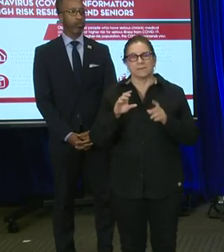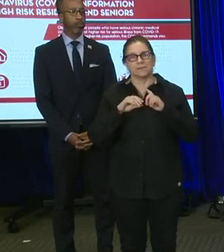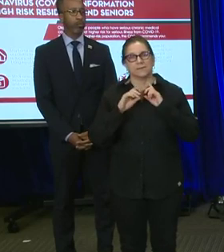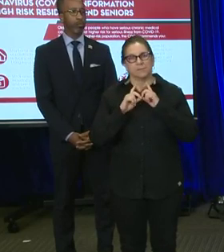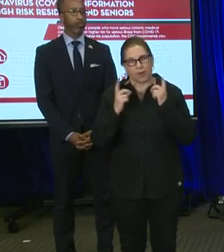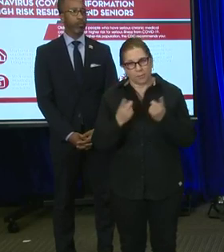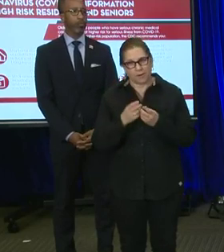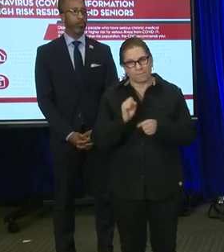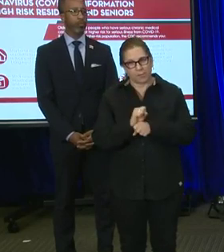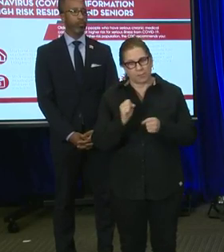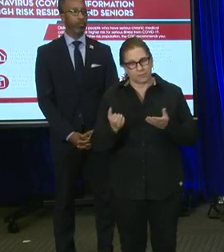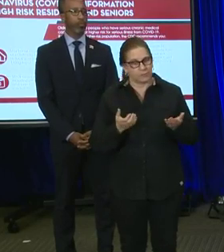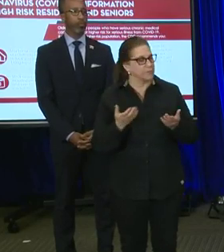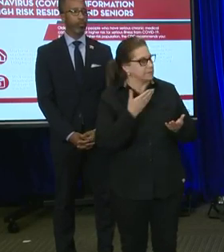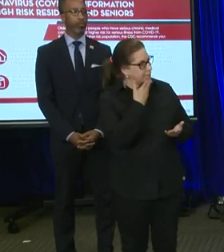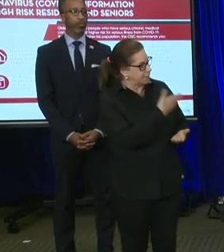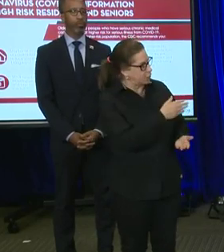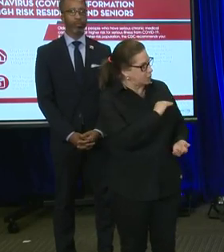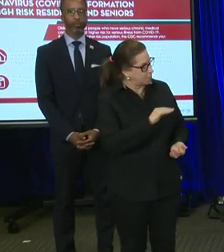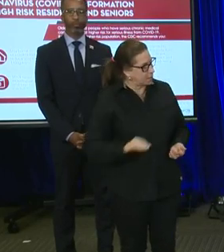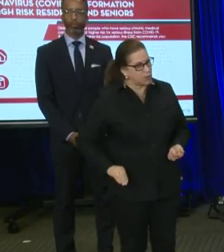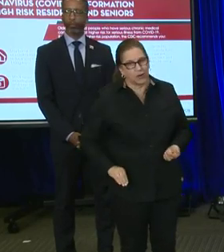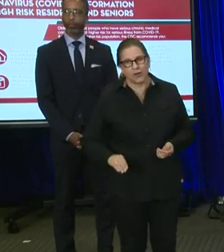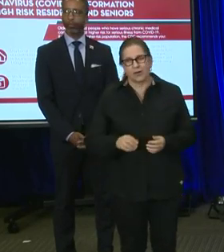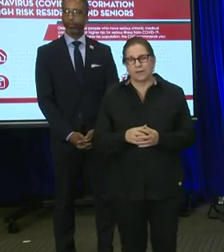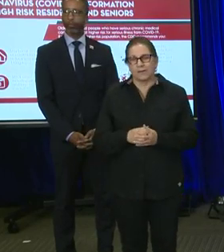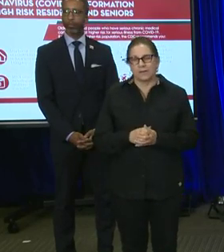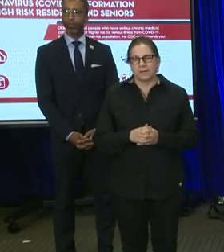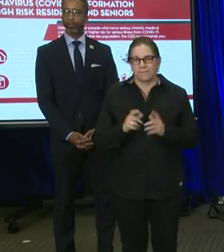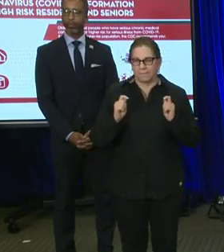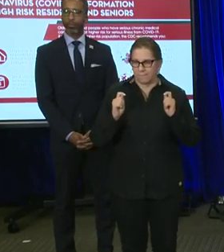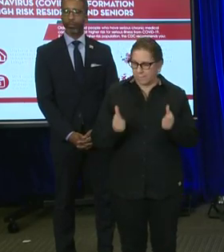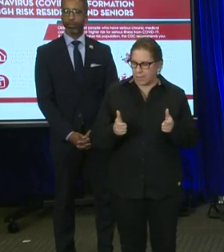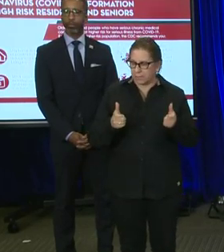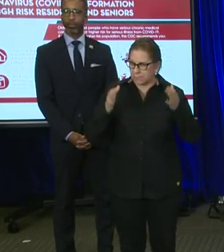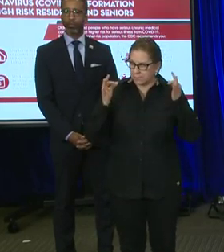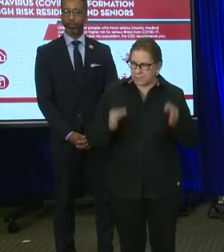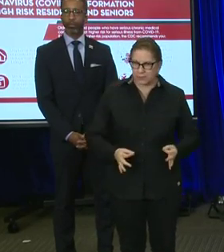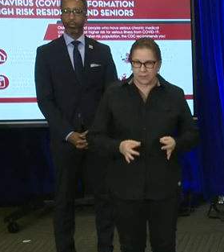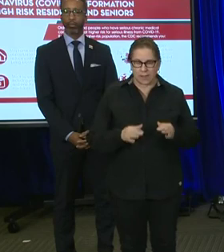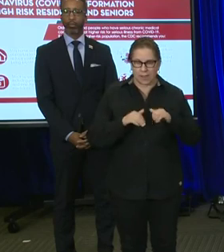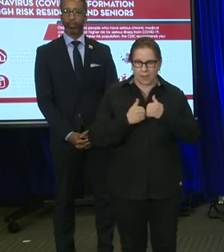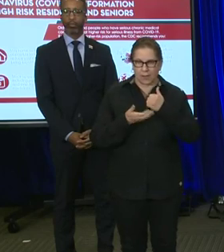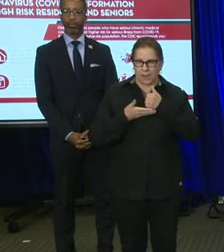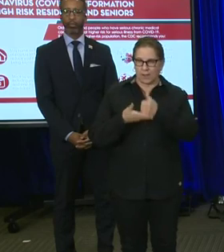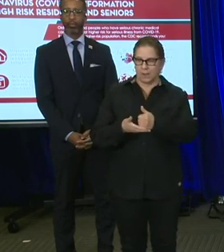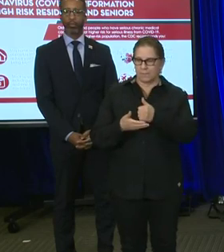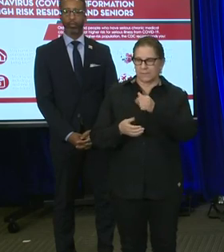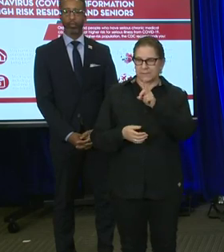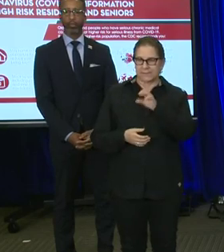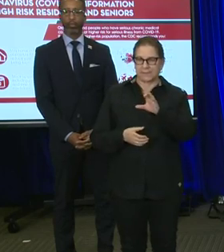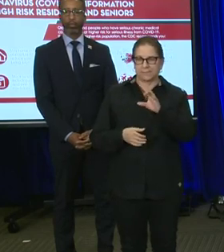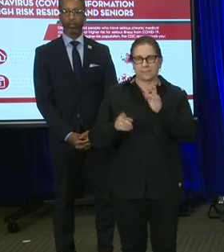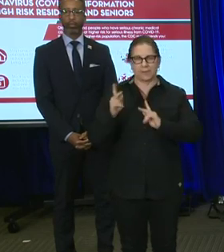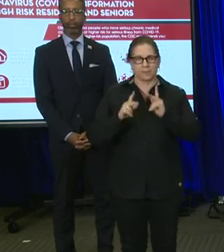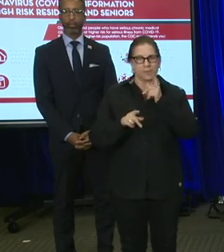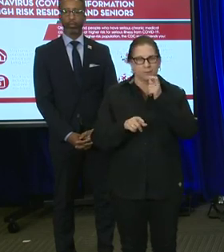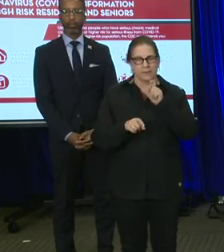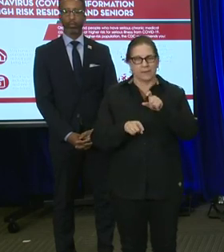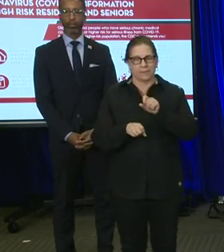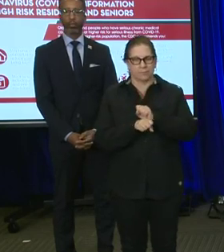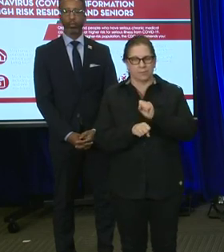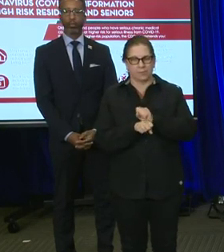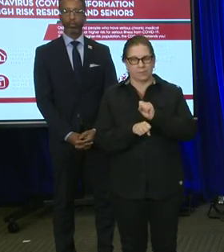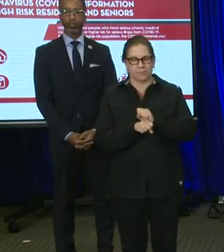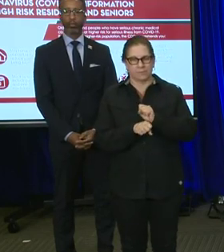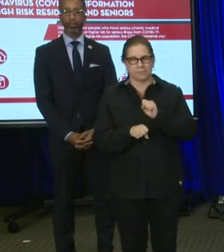Mayor Bowser for her leadership in taking swift action to help D.C. employees and employers. Today, under the leadership